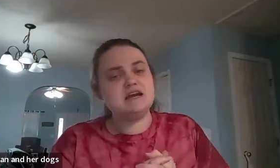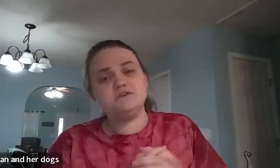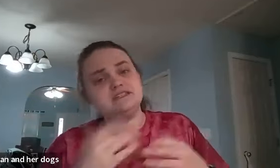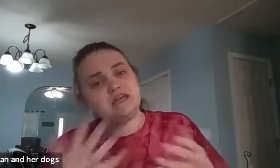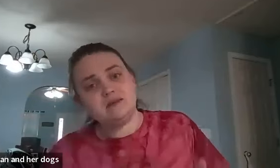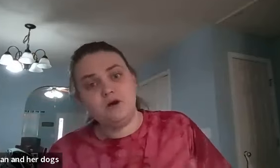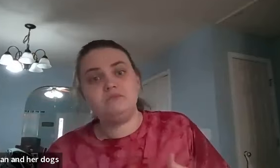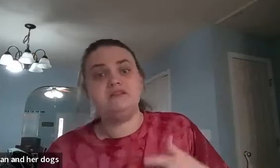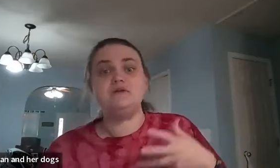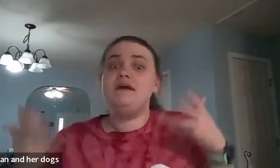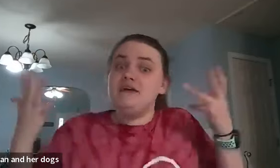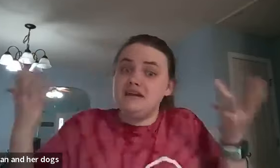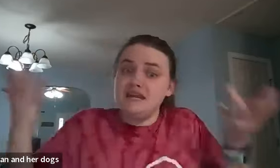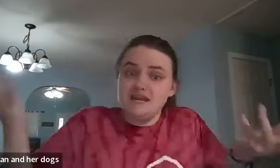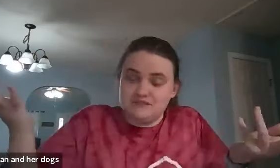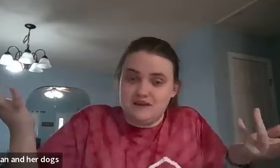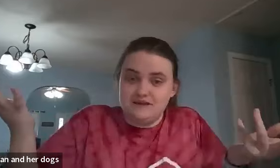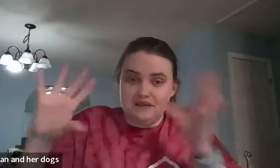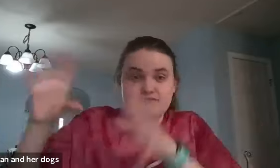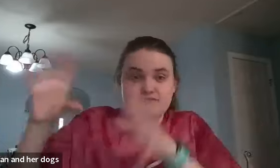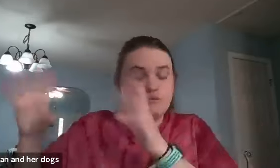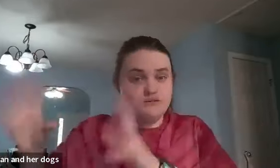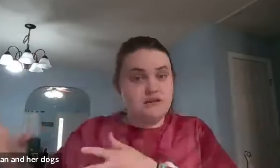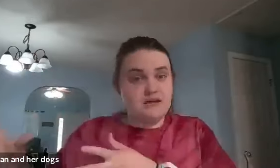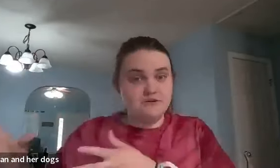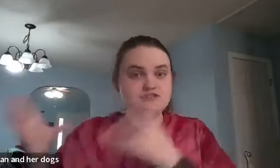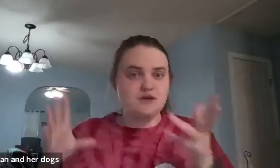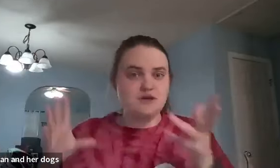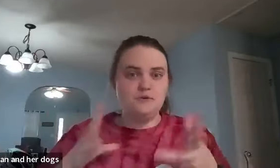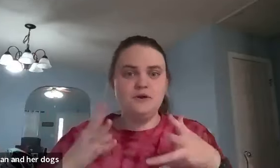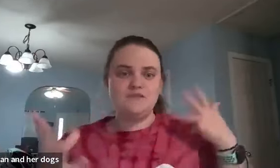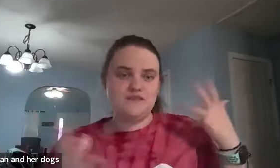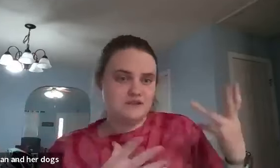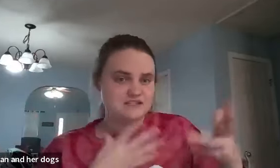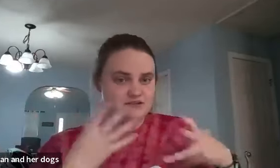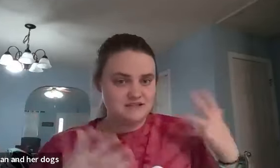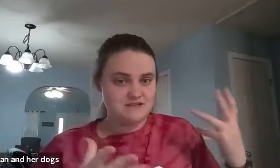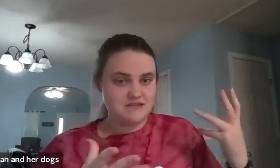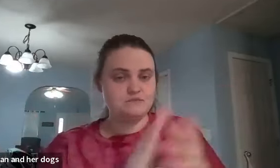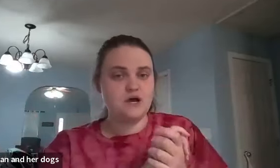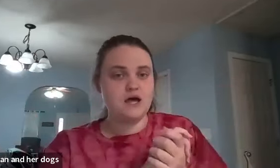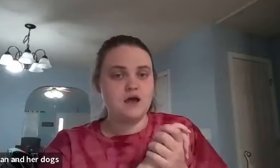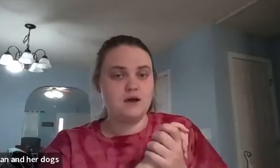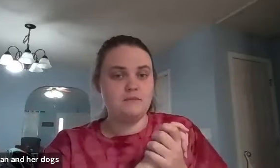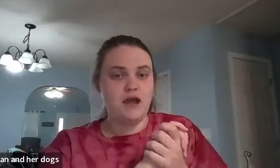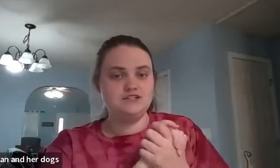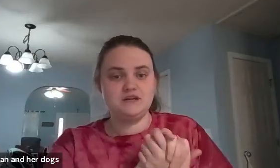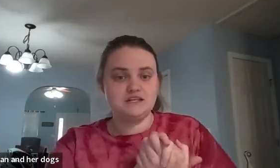for this animal? I'll be like, well, we have an animal sign. Like we have a night where we do animals. So there is those kinds of things, but I do want to answer